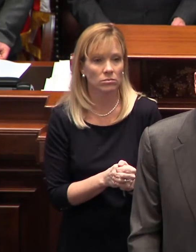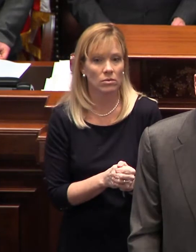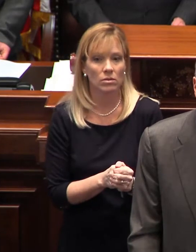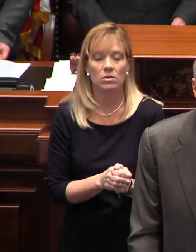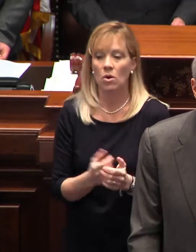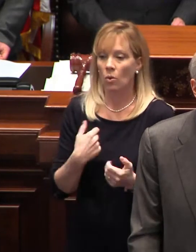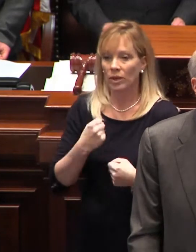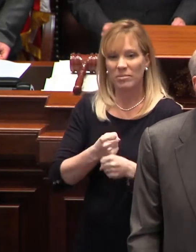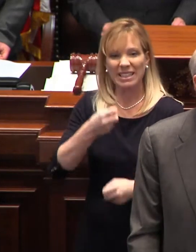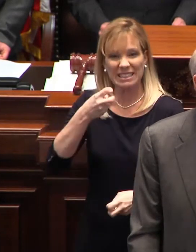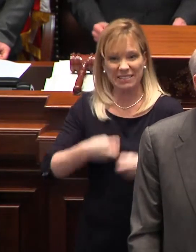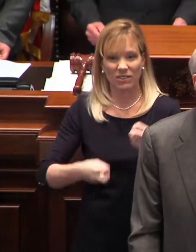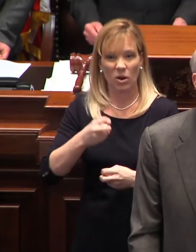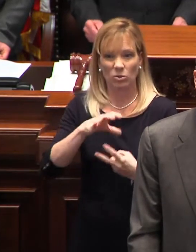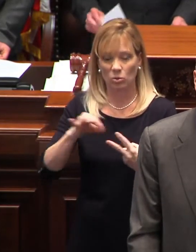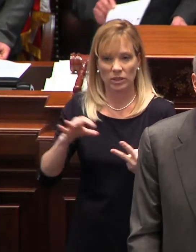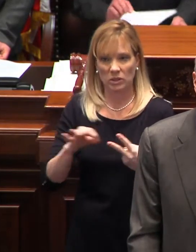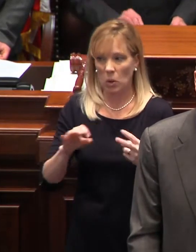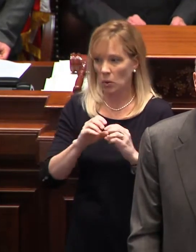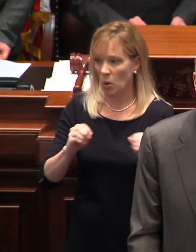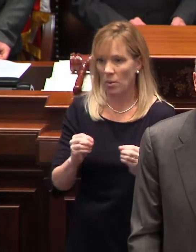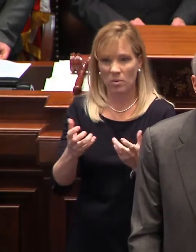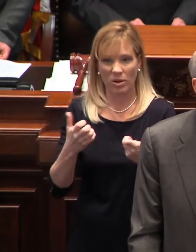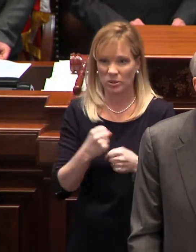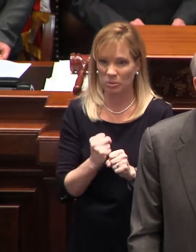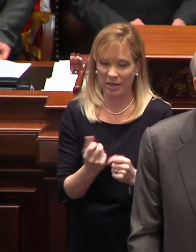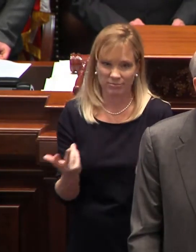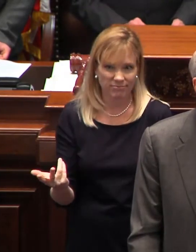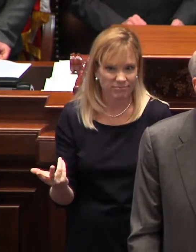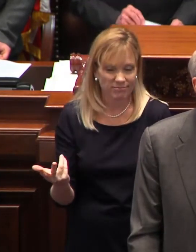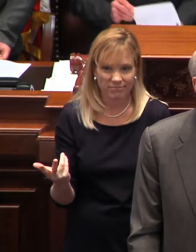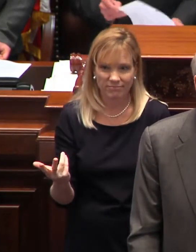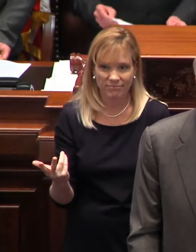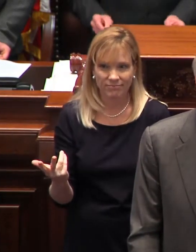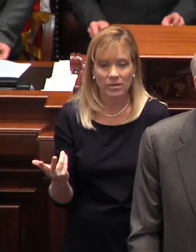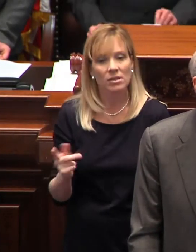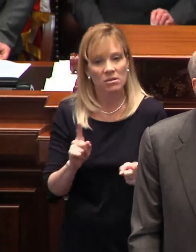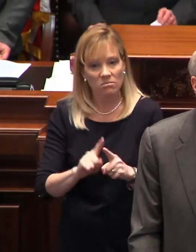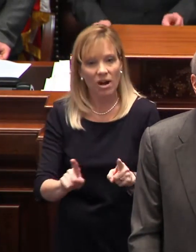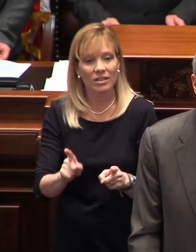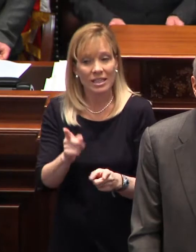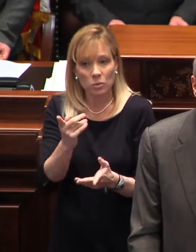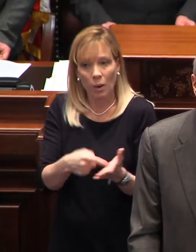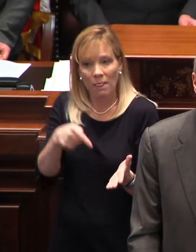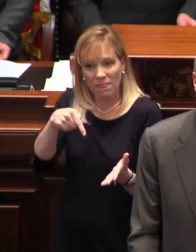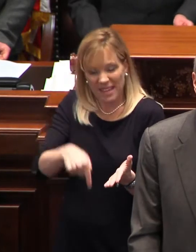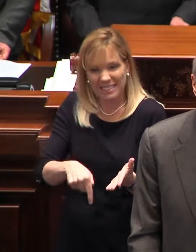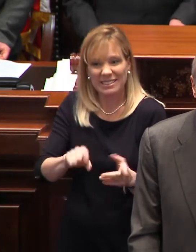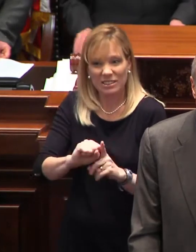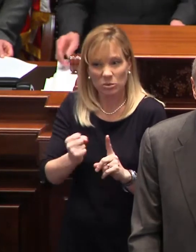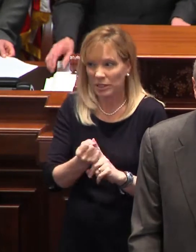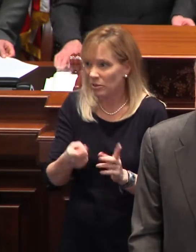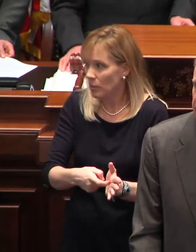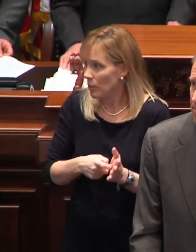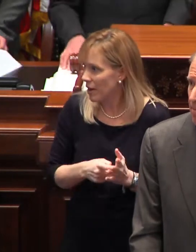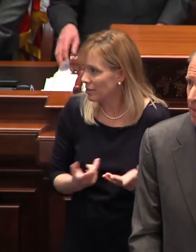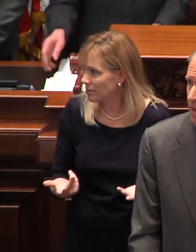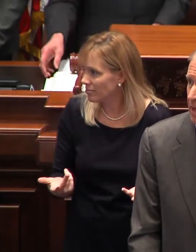We make difficult choices that no one wants to make, but it's what this occasion